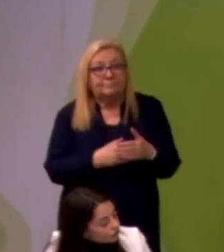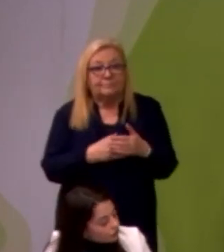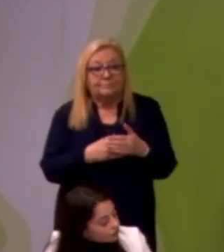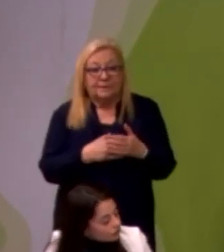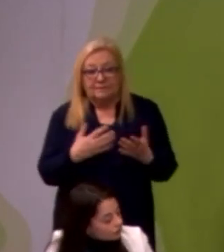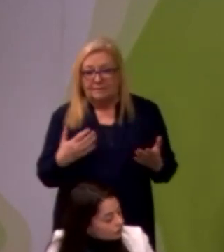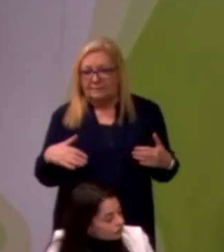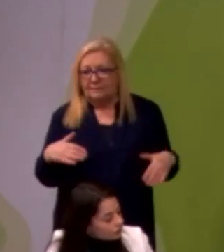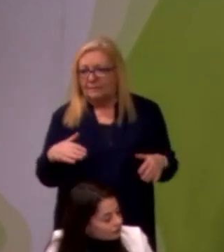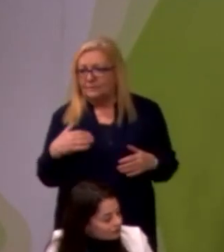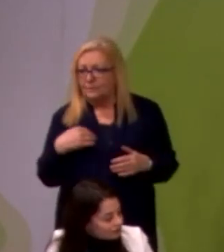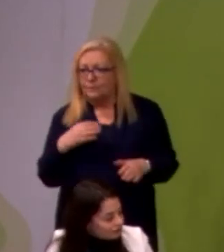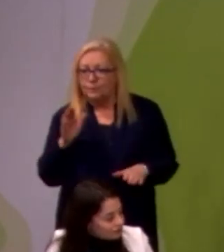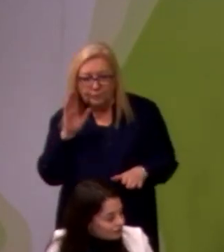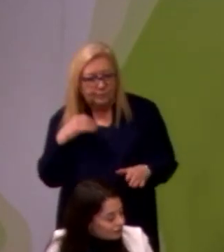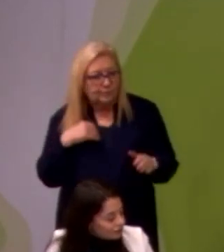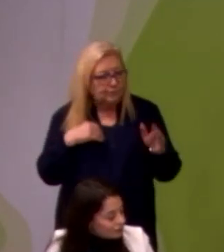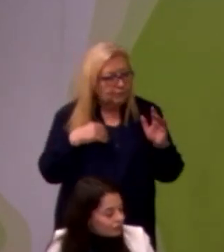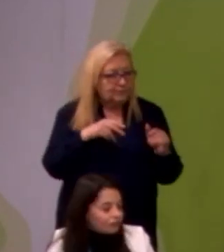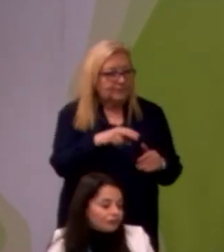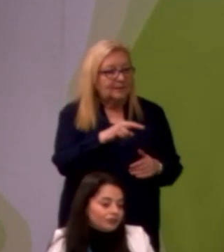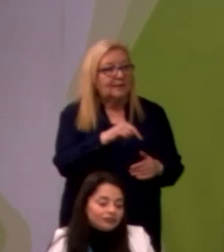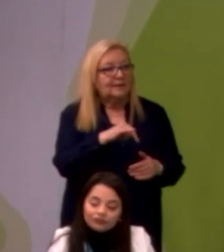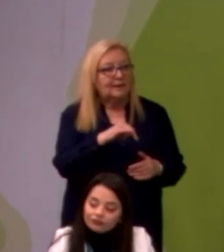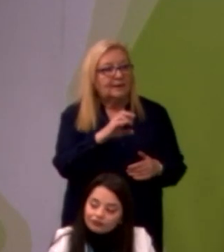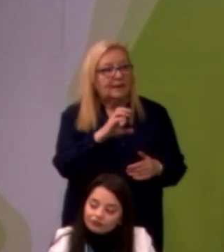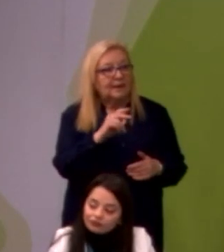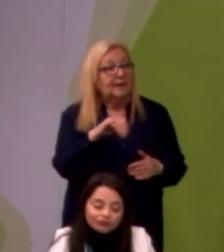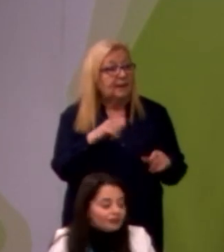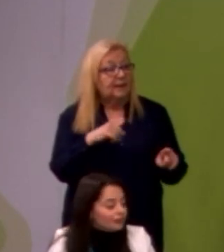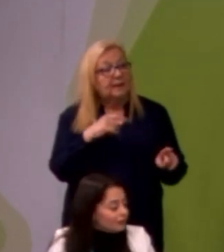about the access in